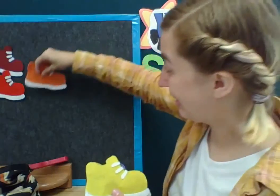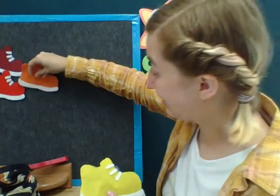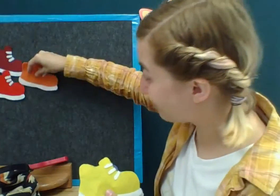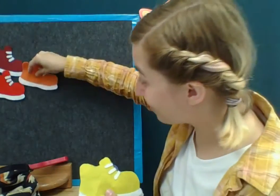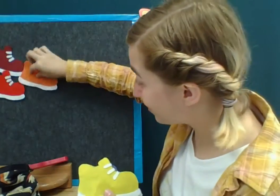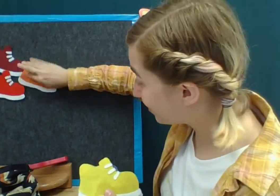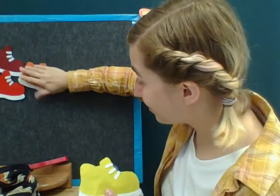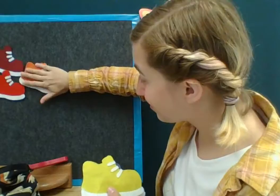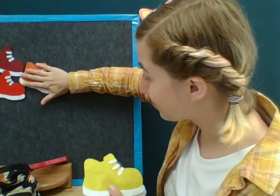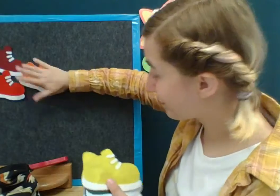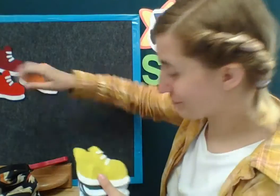five,